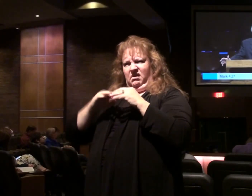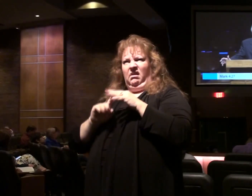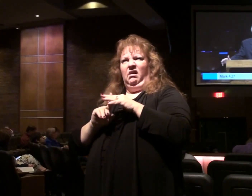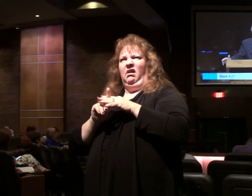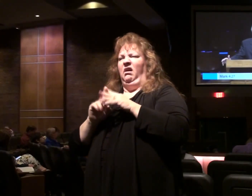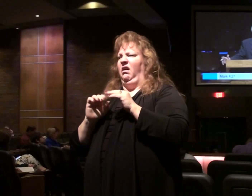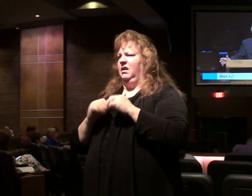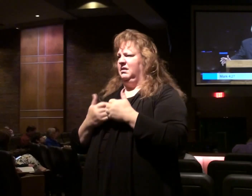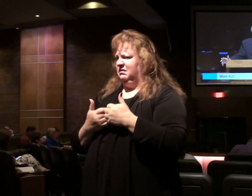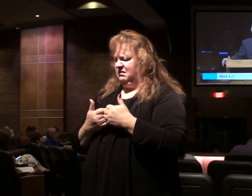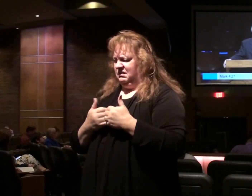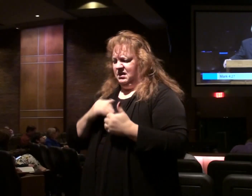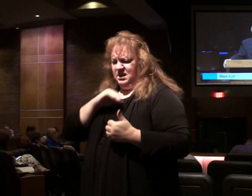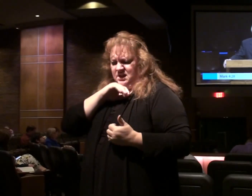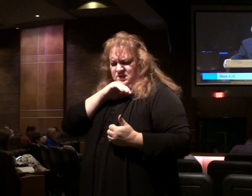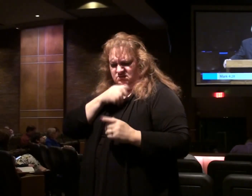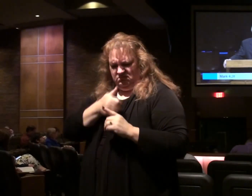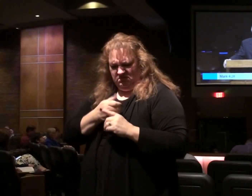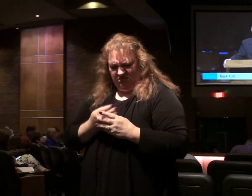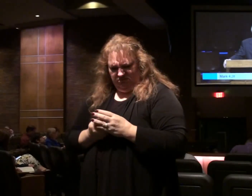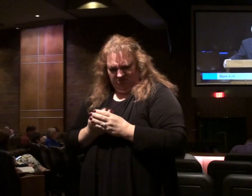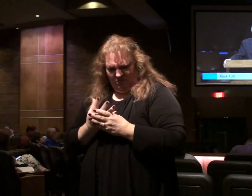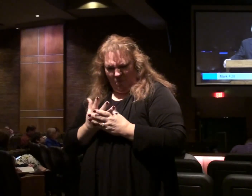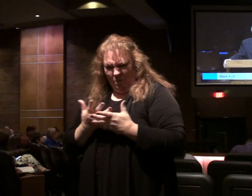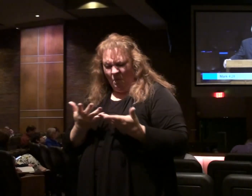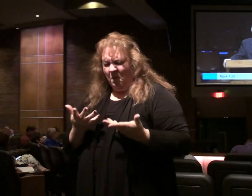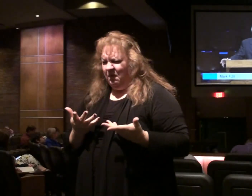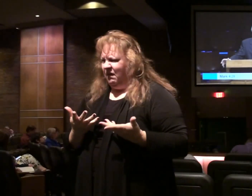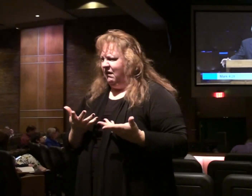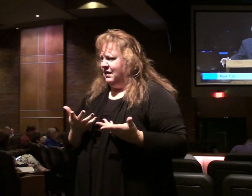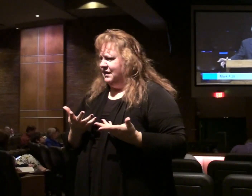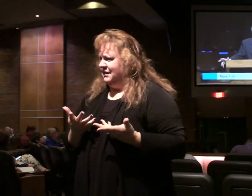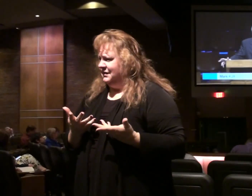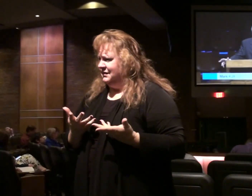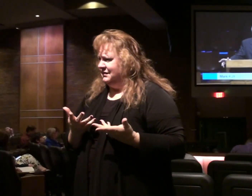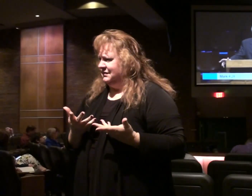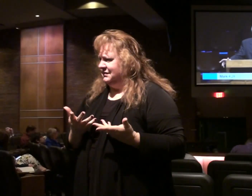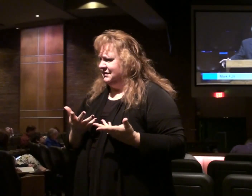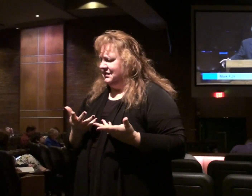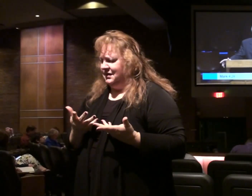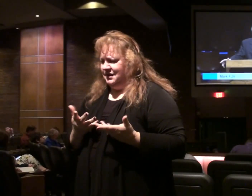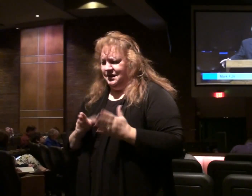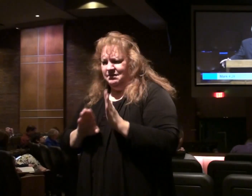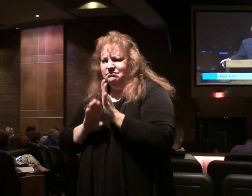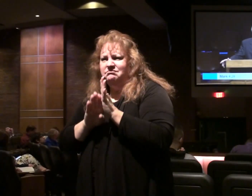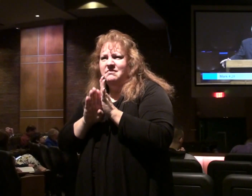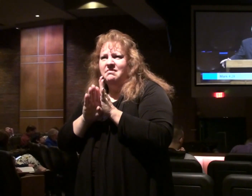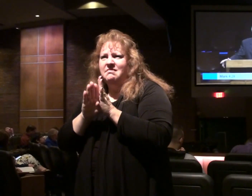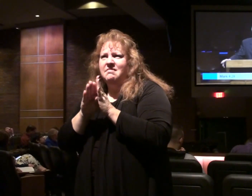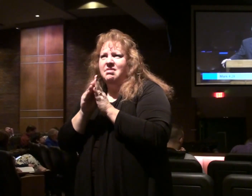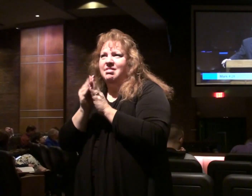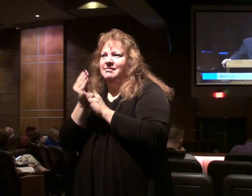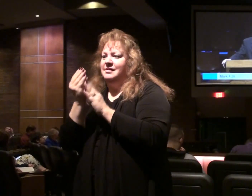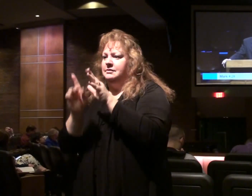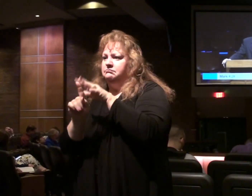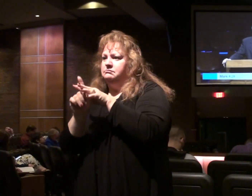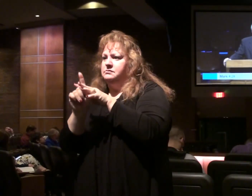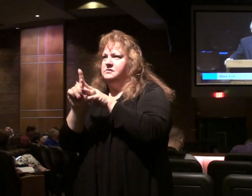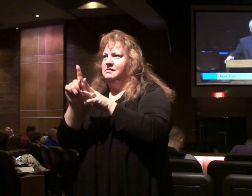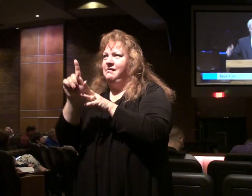The soil produces crops by itself, the blade, the head, the mature grain.